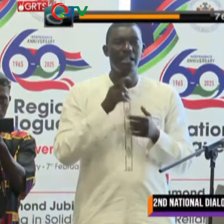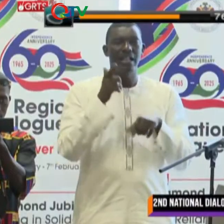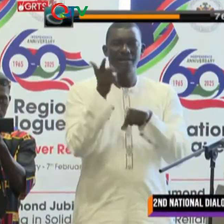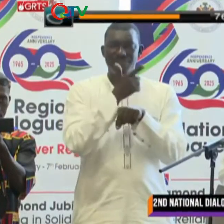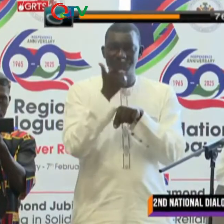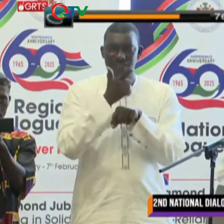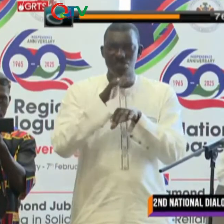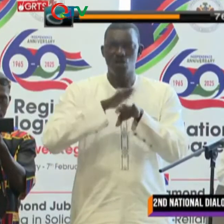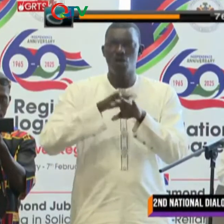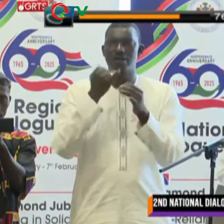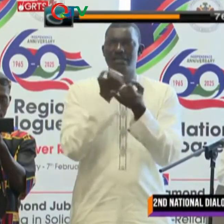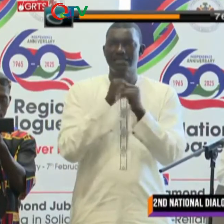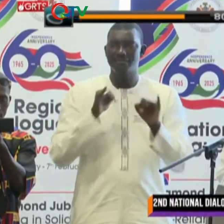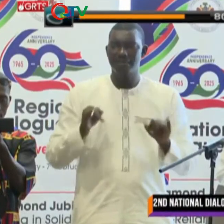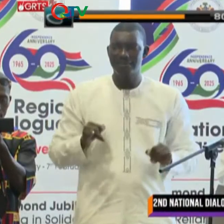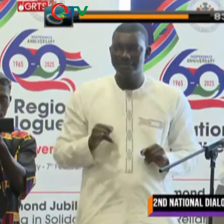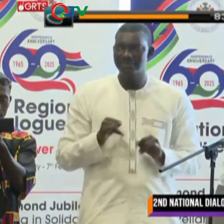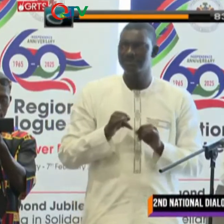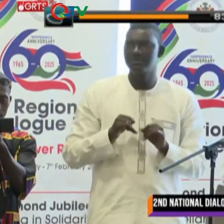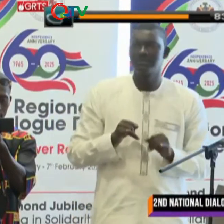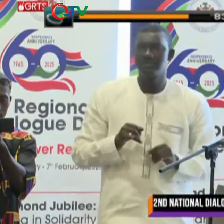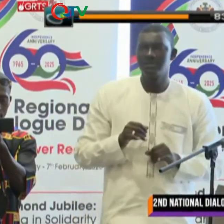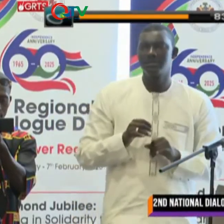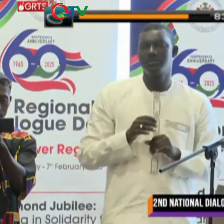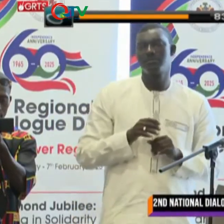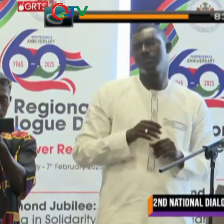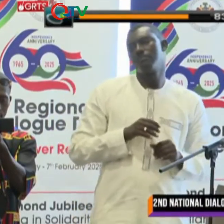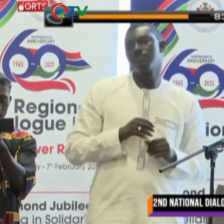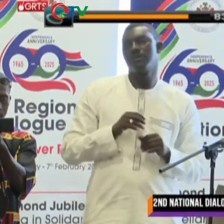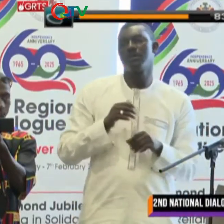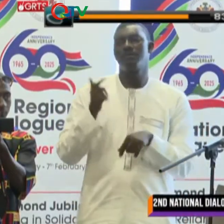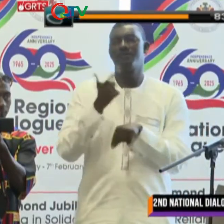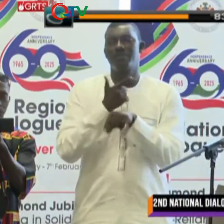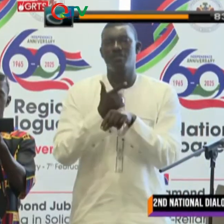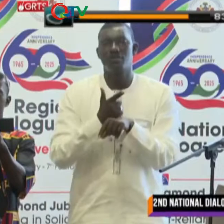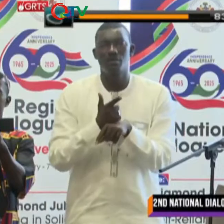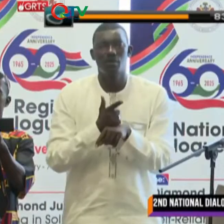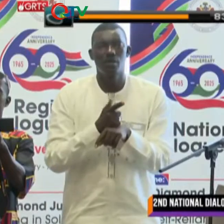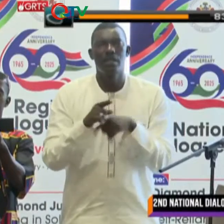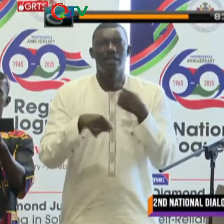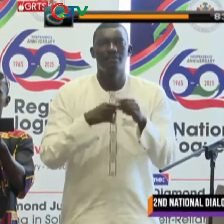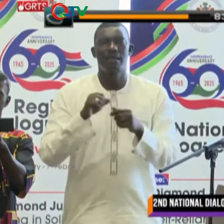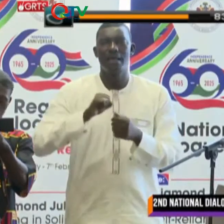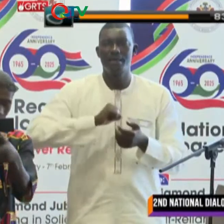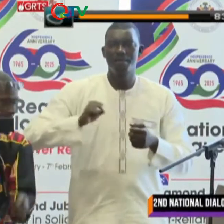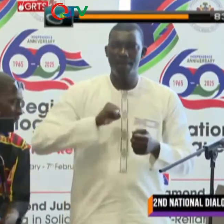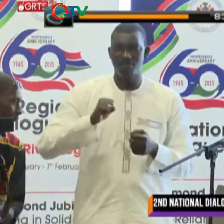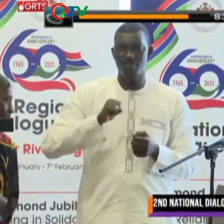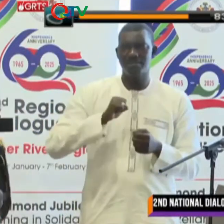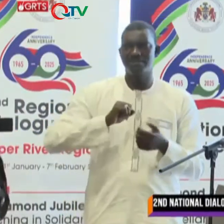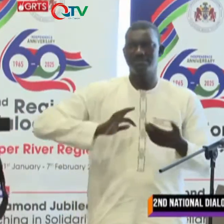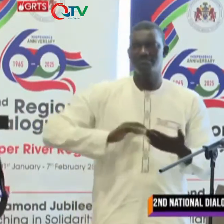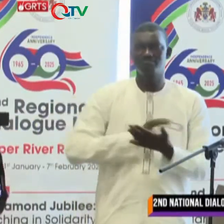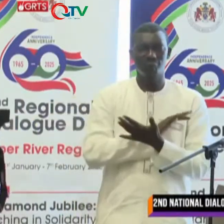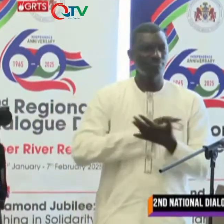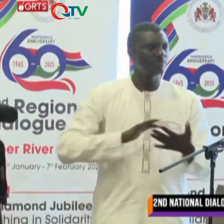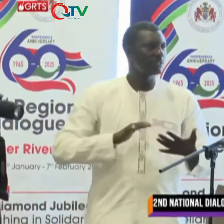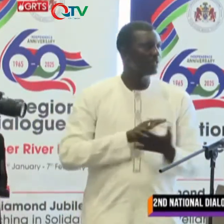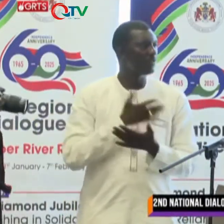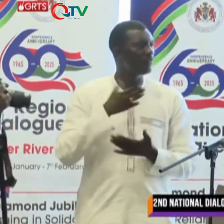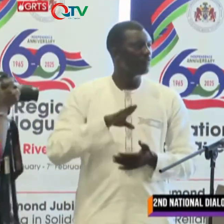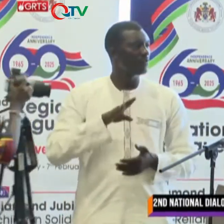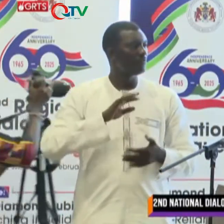on independence by Bright Stars Entertainment Group, to be followed by live performance from Buddy